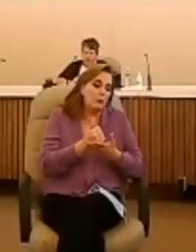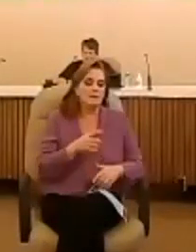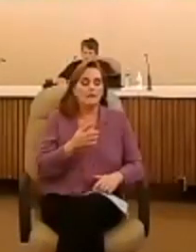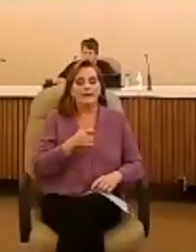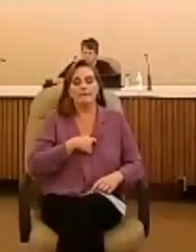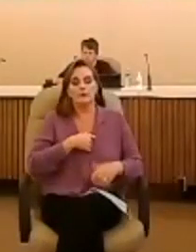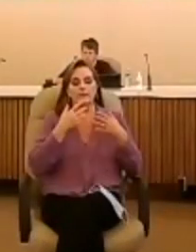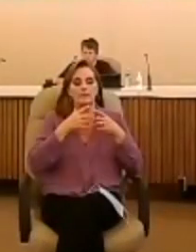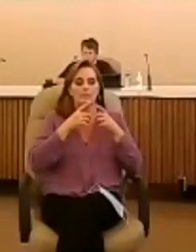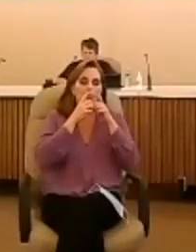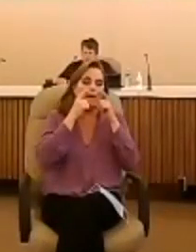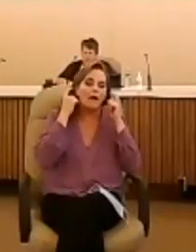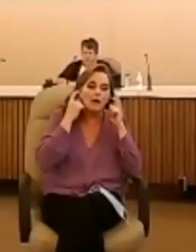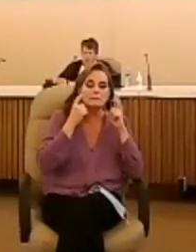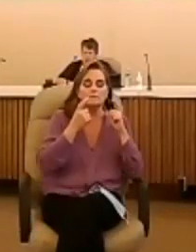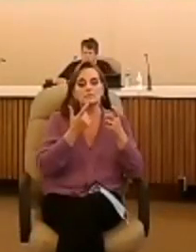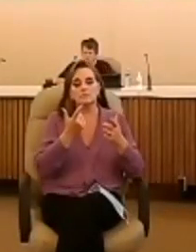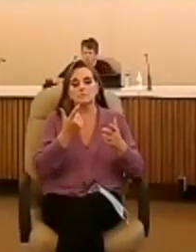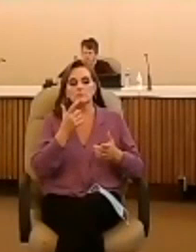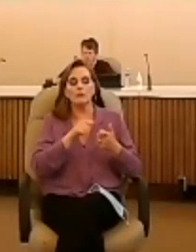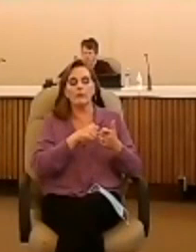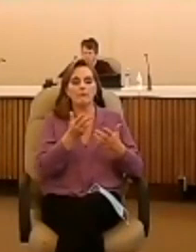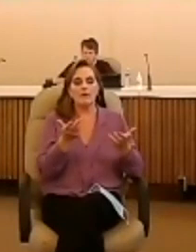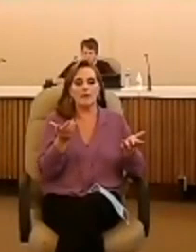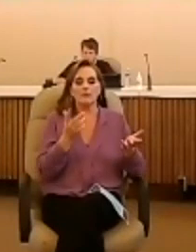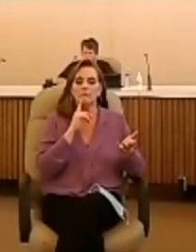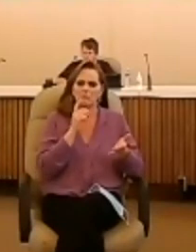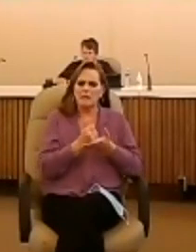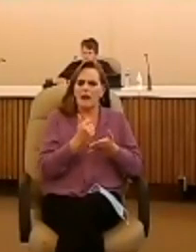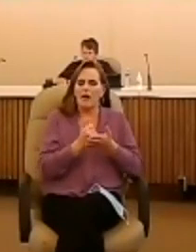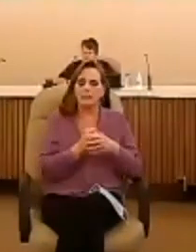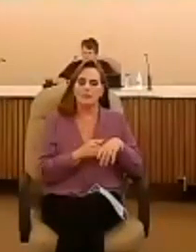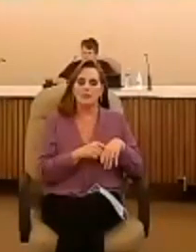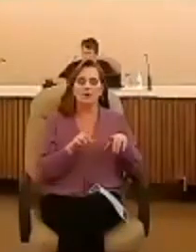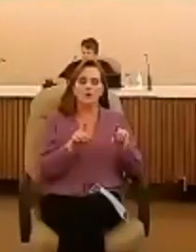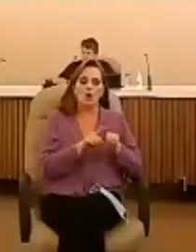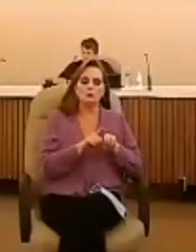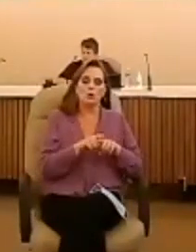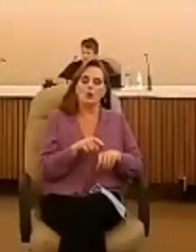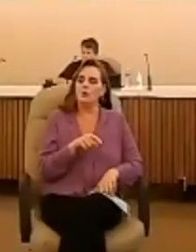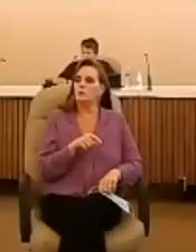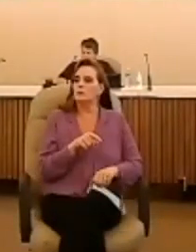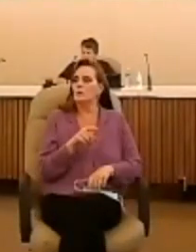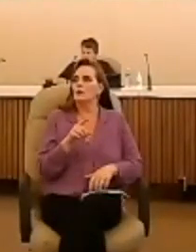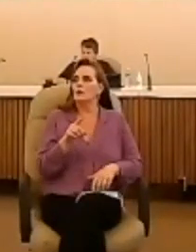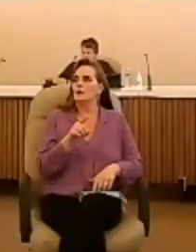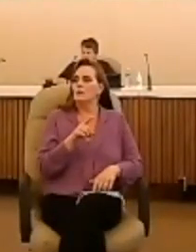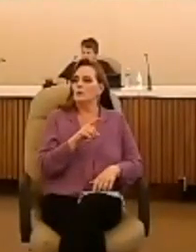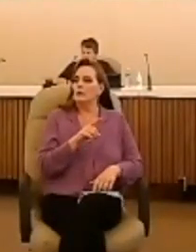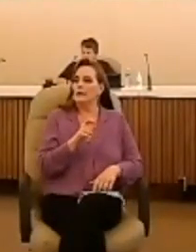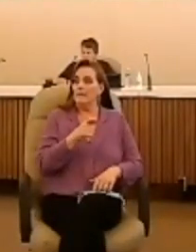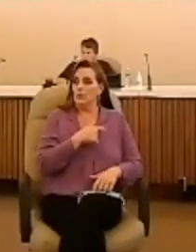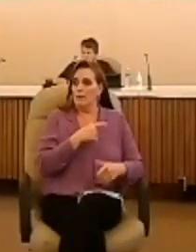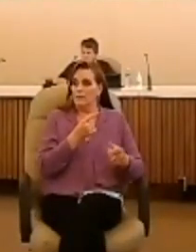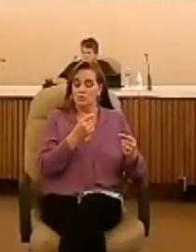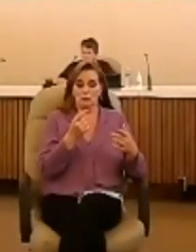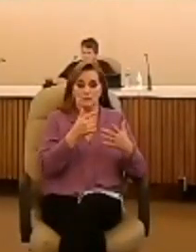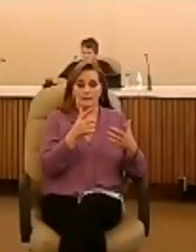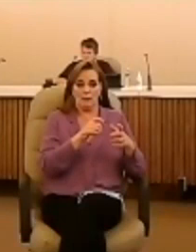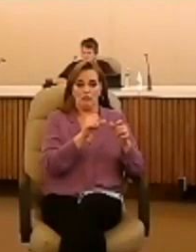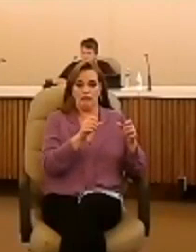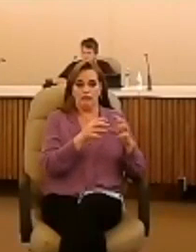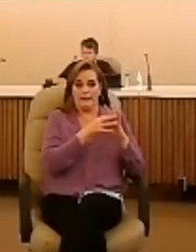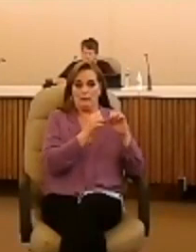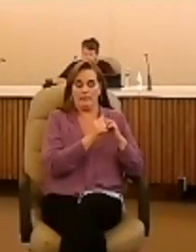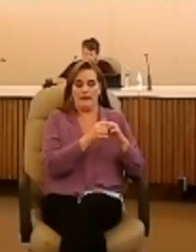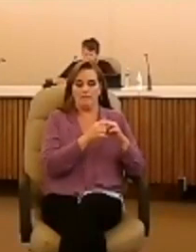masks for when you first open. okay. Thank you. I Um, appreciate that. And then they also can, arrange a ribbon cutting if you'd like to do something along those lines. Okay,